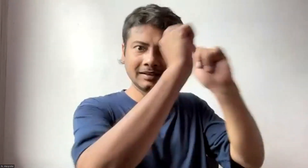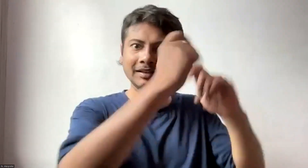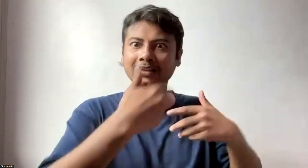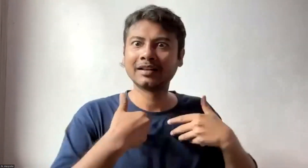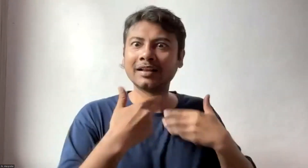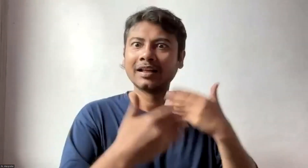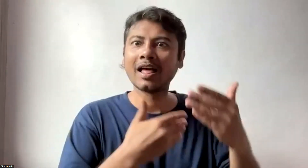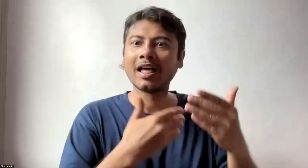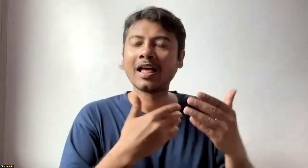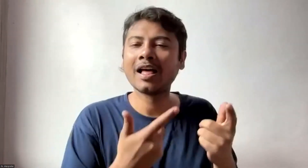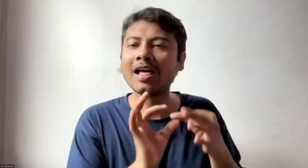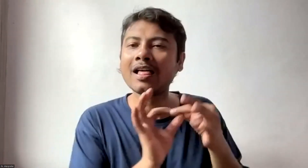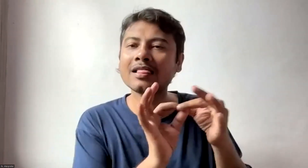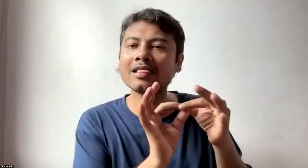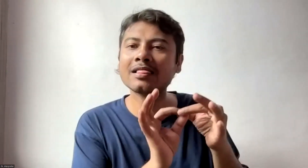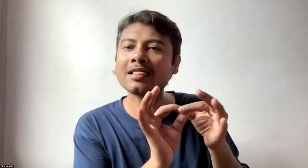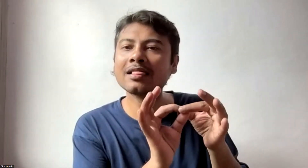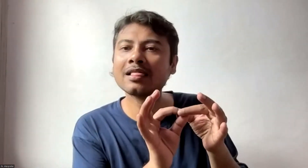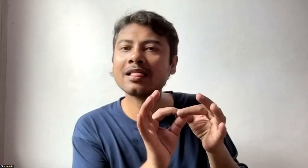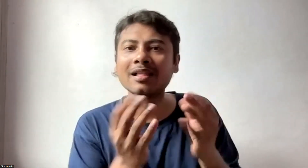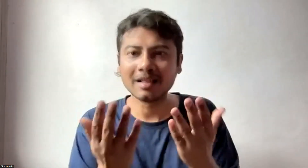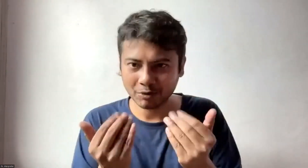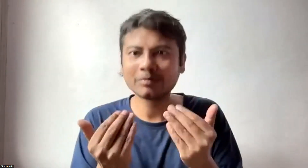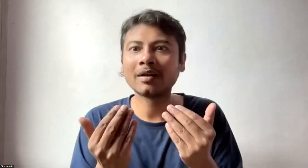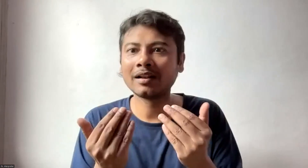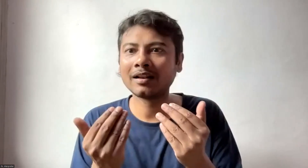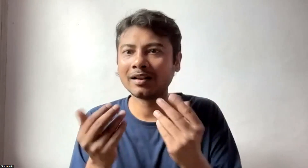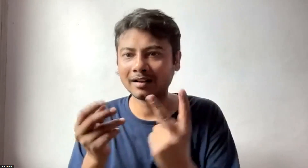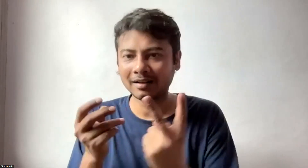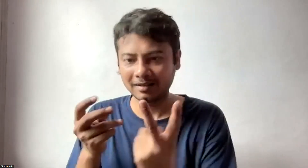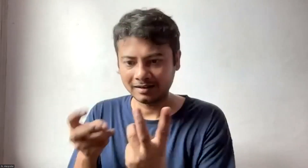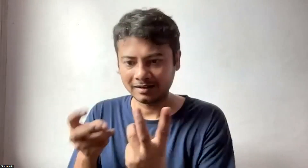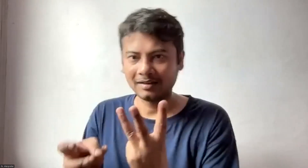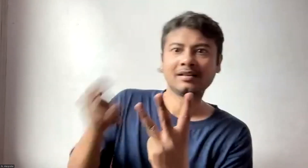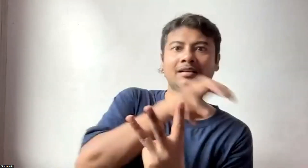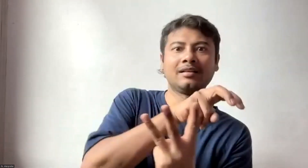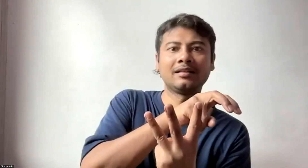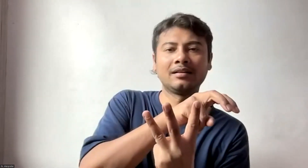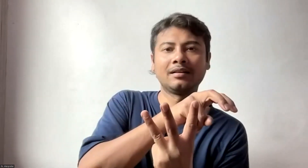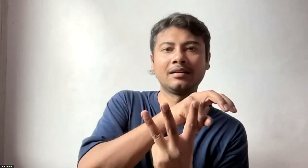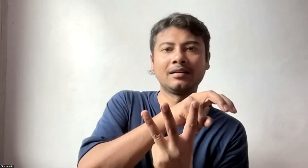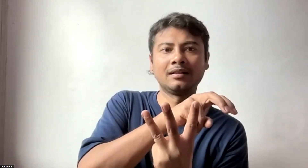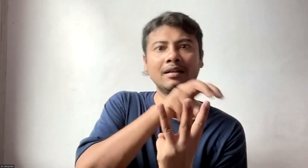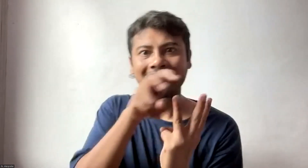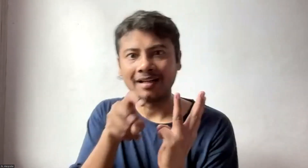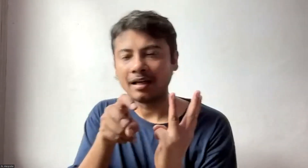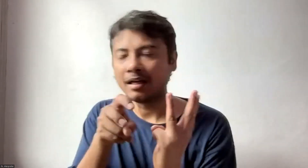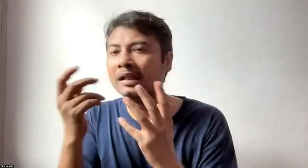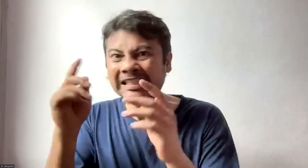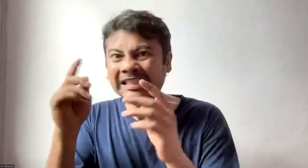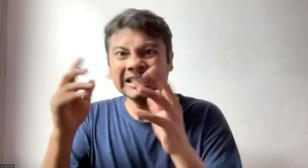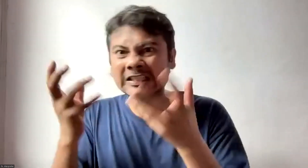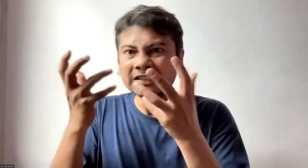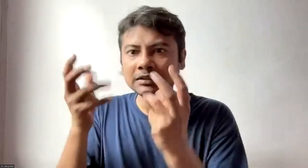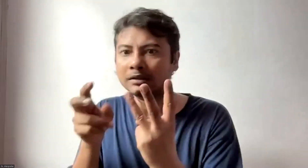juggle? How can you jump from one mode to the other mode? So, these modes actually permanently, in even